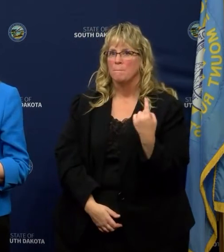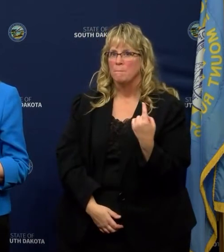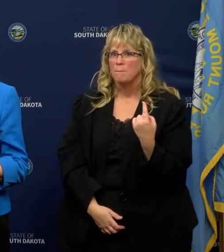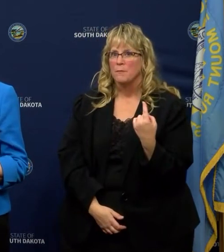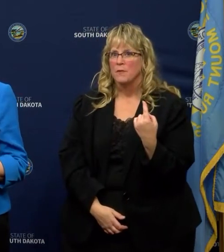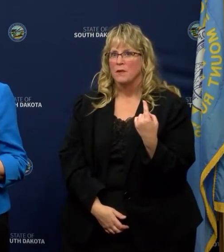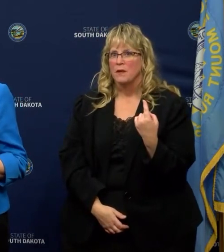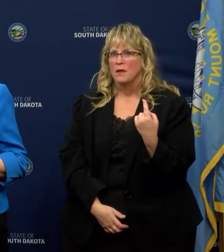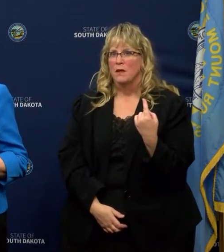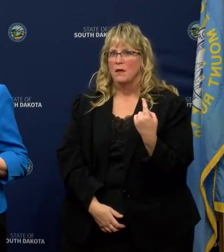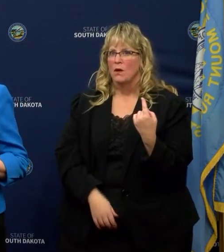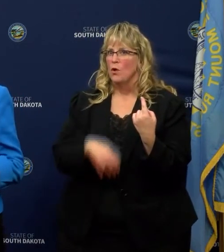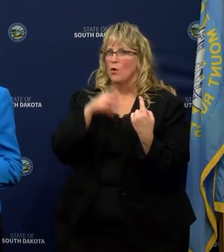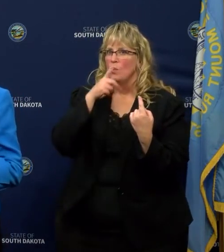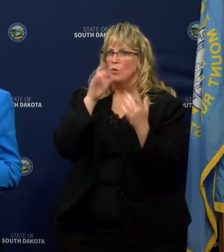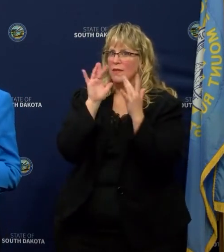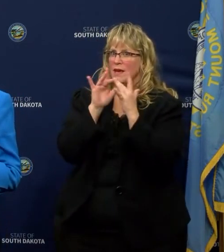question on that. Should they contact